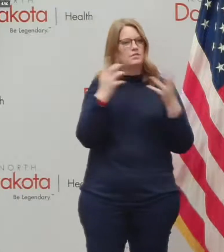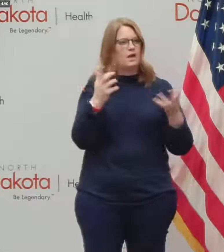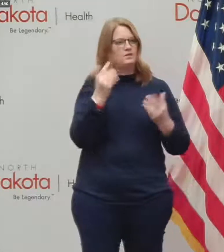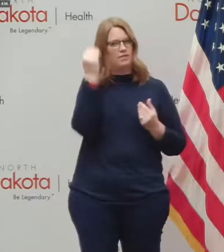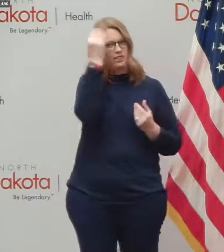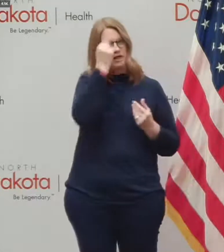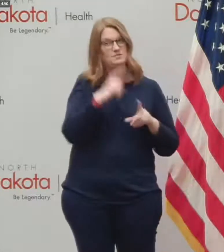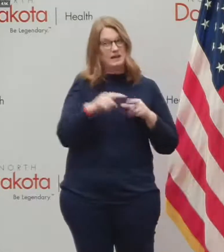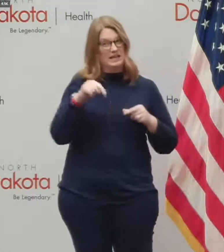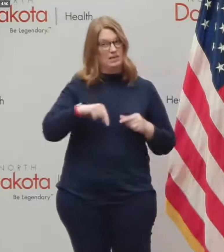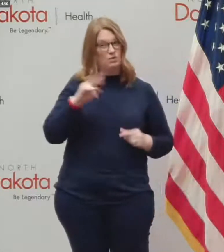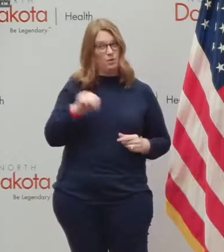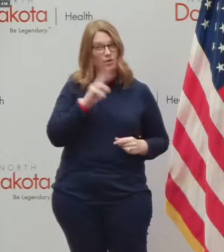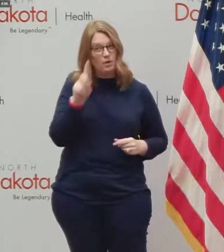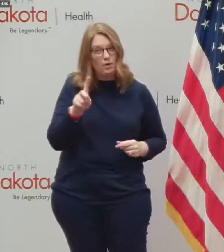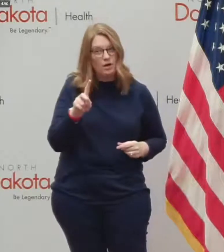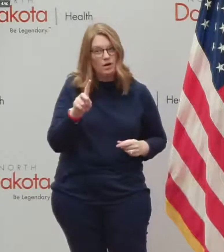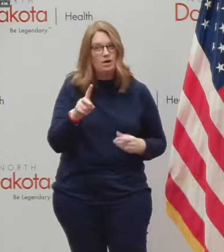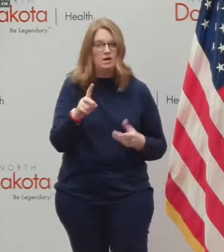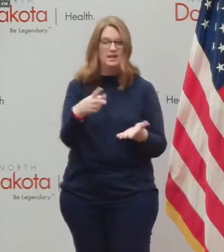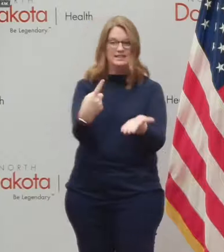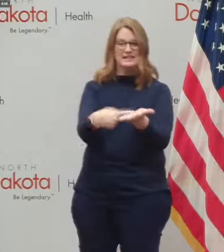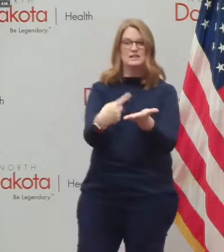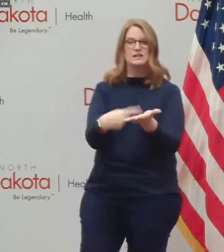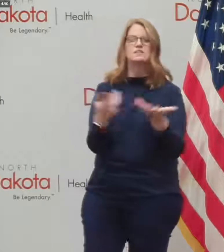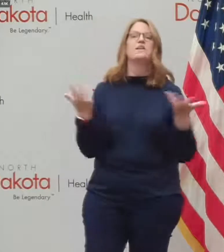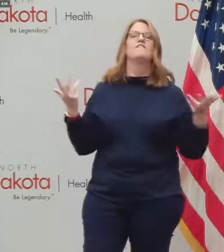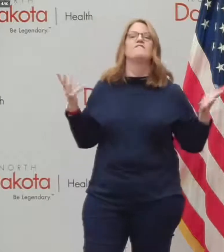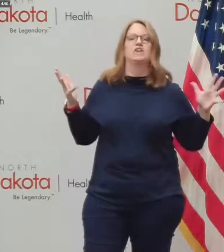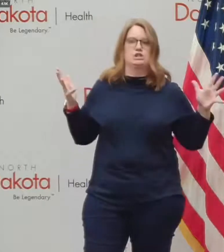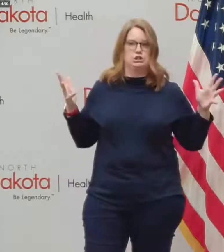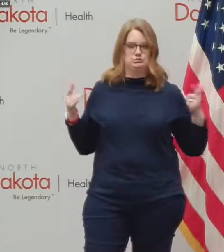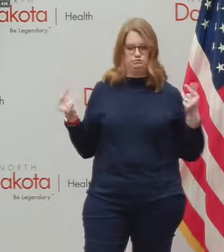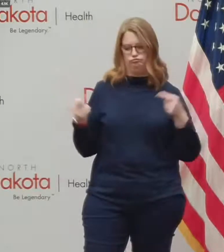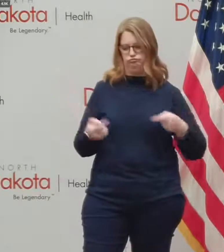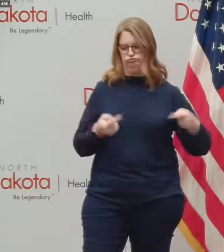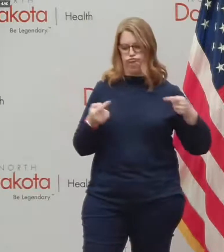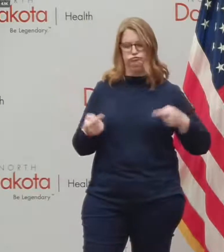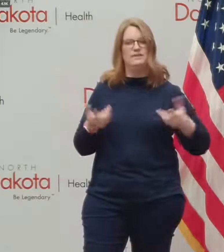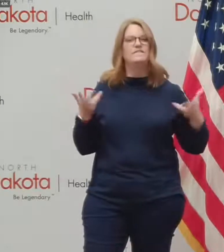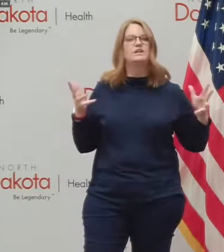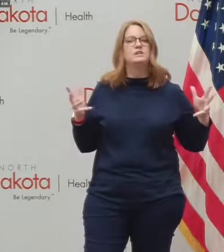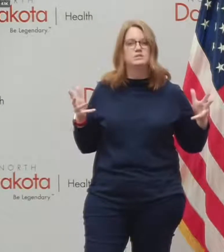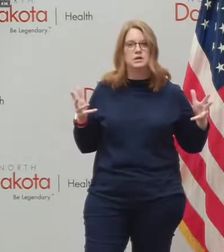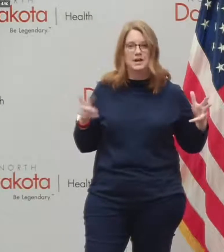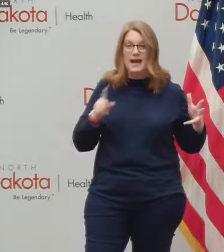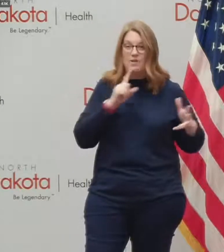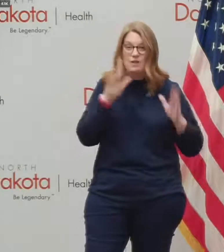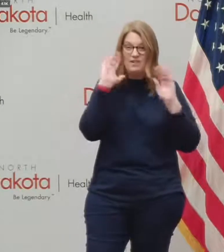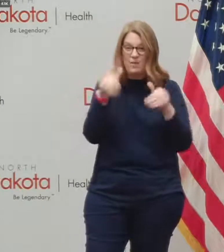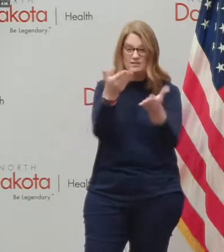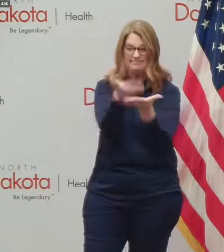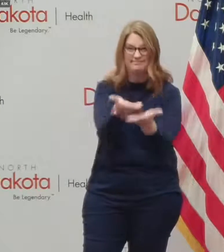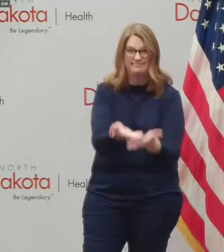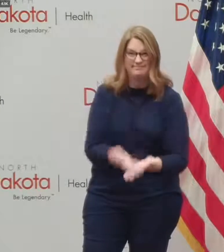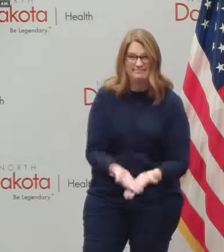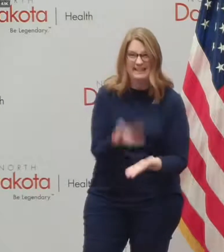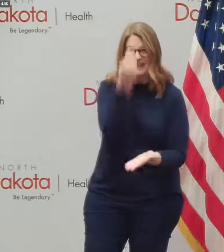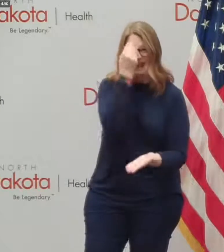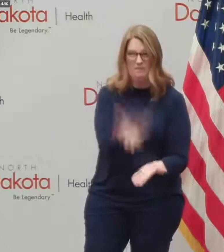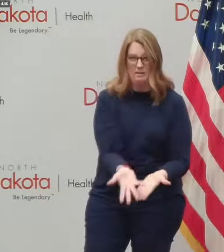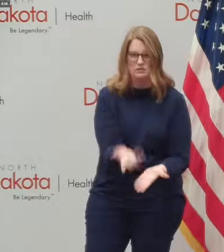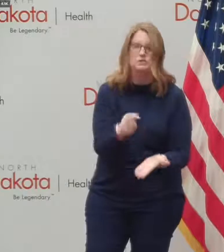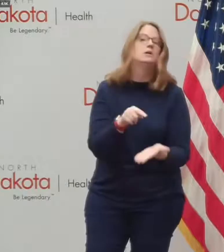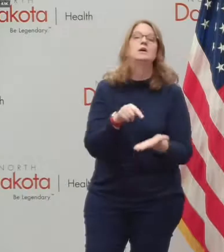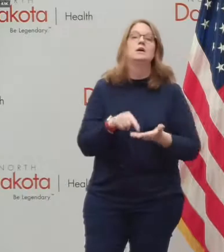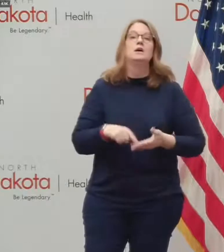here in North Dakota, we can eliminate all the debates and just look at hard data, which we said that we would. And there's one